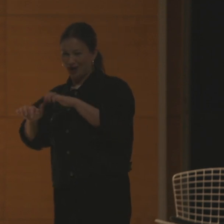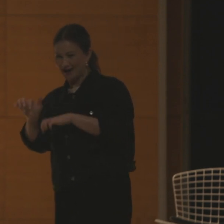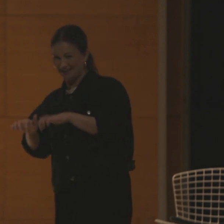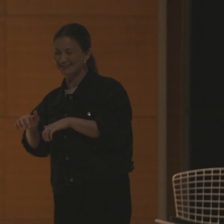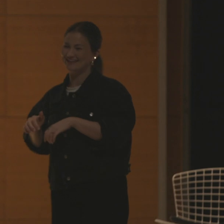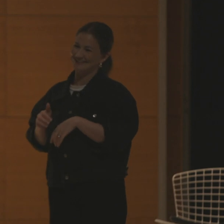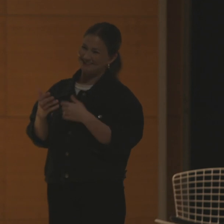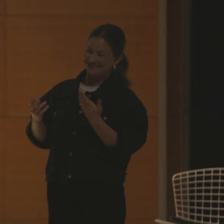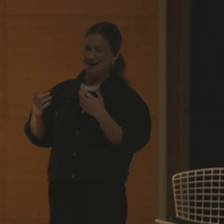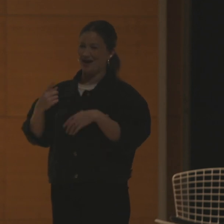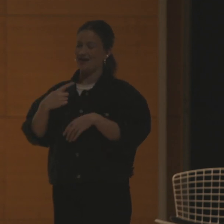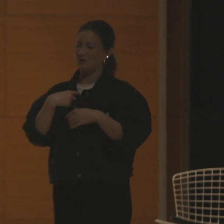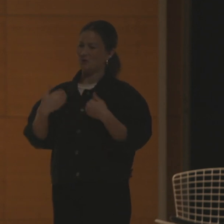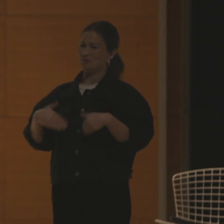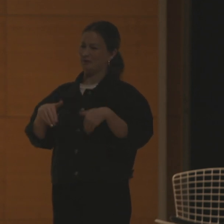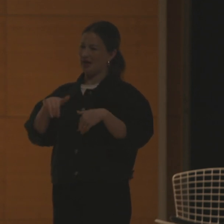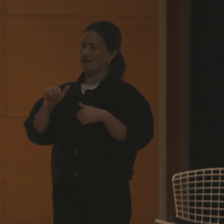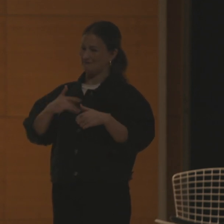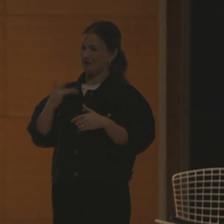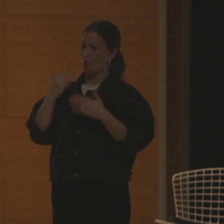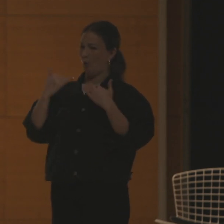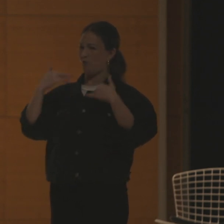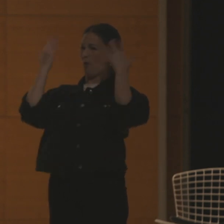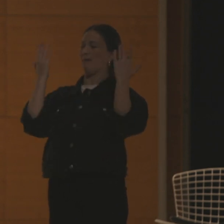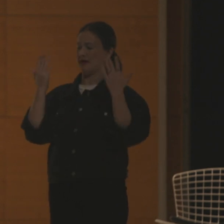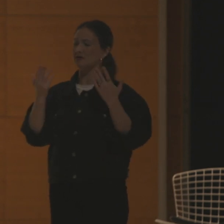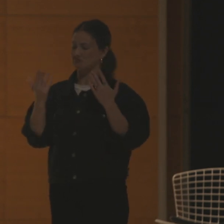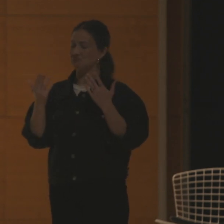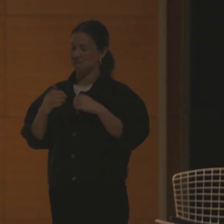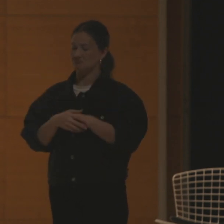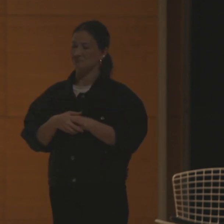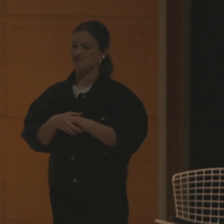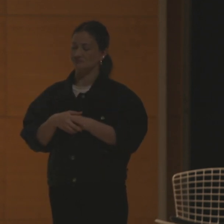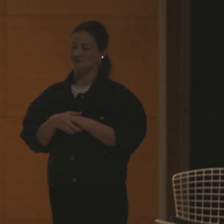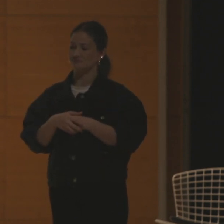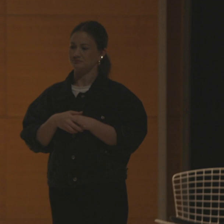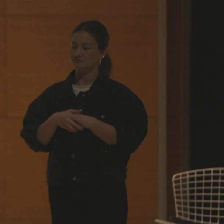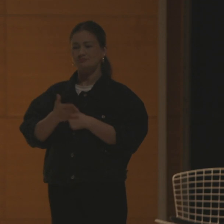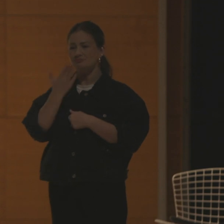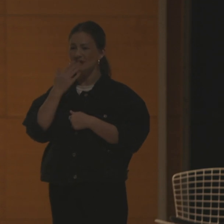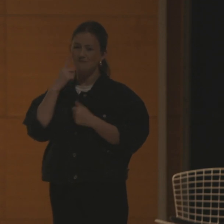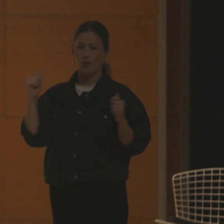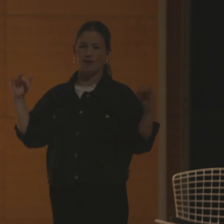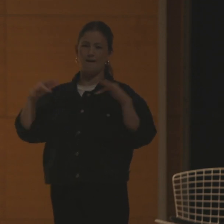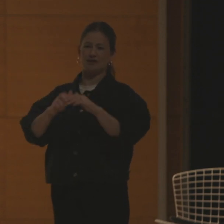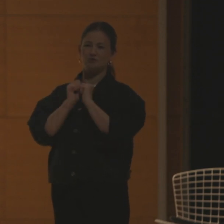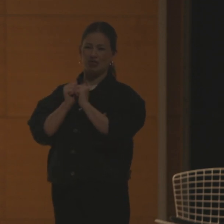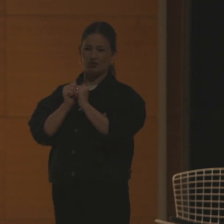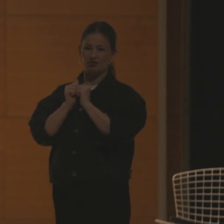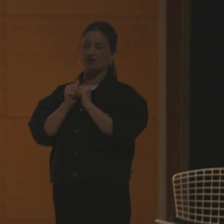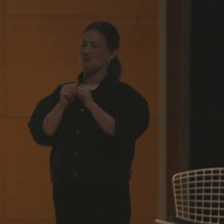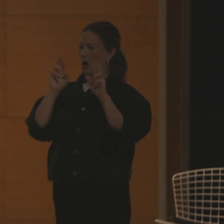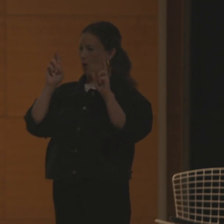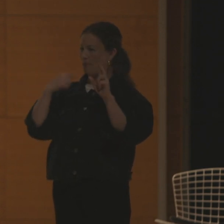life because of humbling moments like this, and generous and big-hearted communities like this. Thank you for coming together.